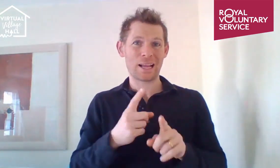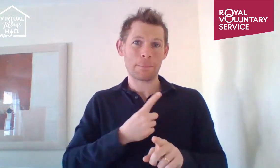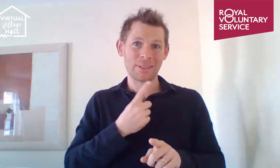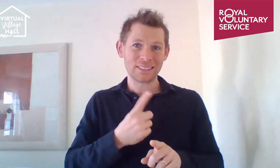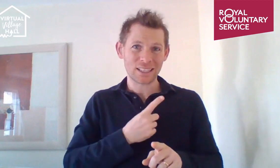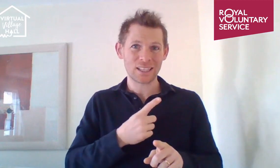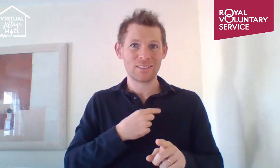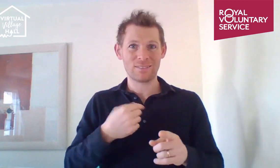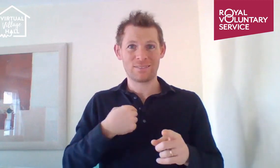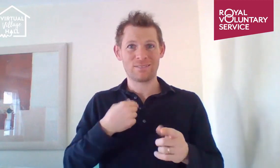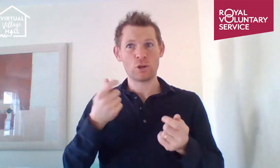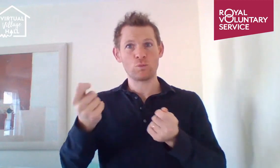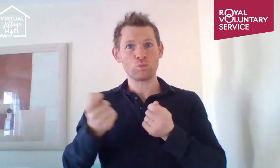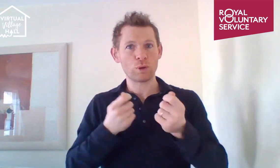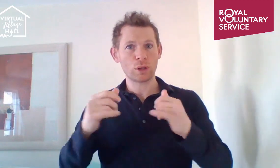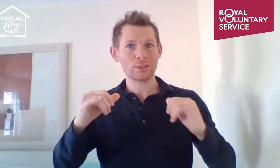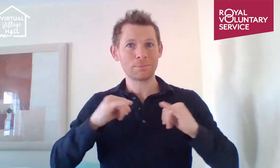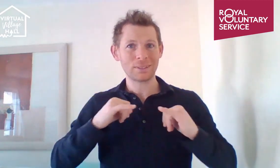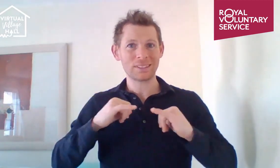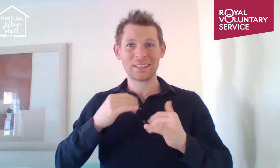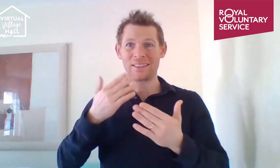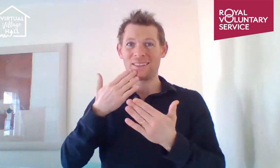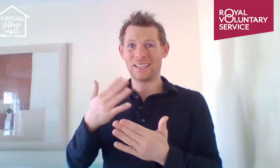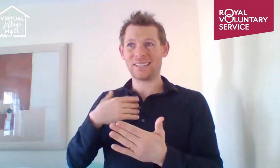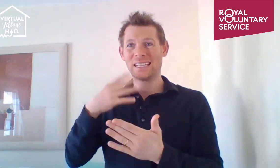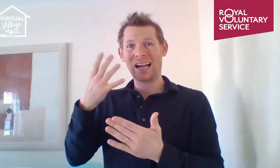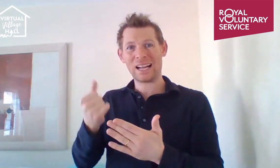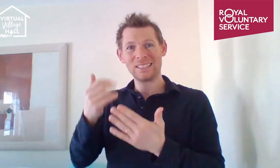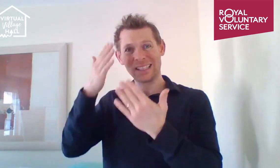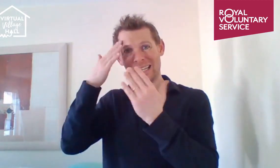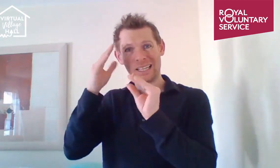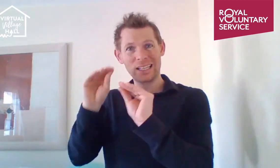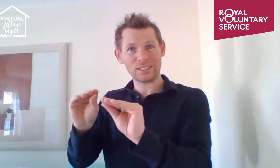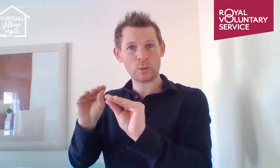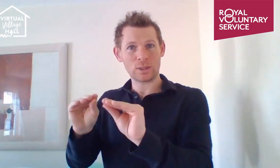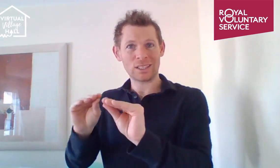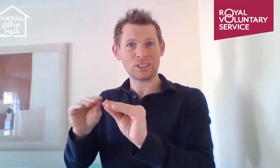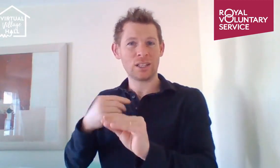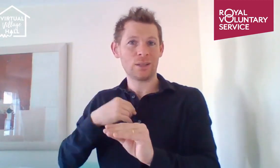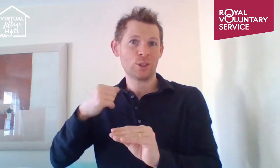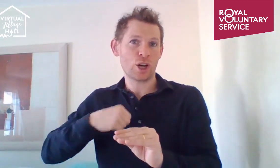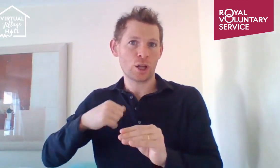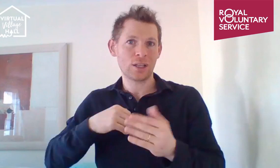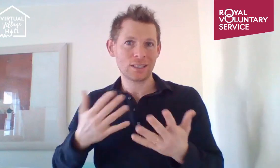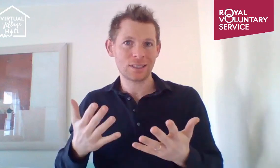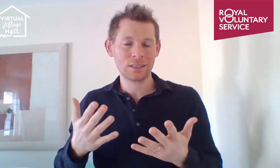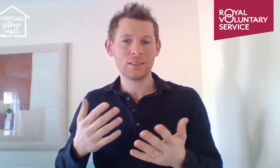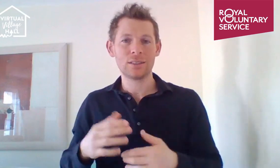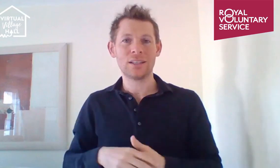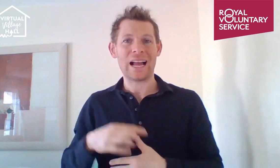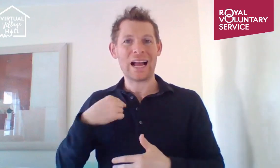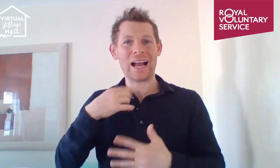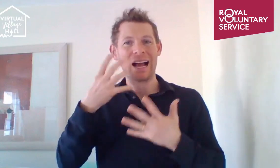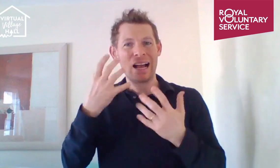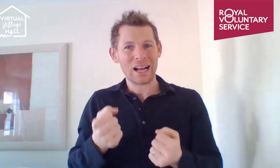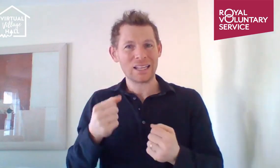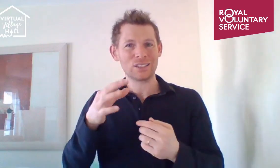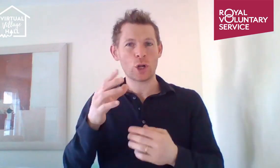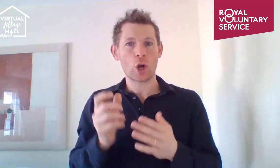is brilliant to see. Like myself, I run my own business, and thankfully, I had a good standard of education. I'm very lucky to have had the